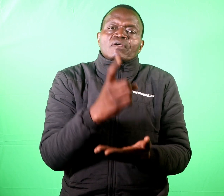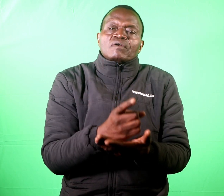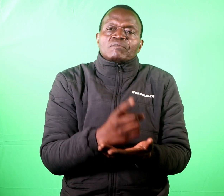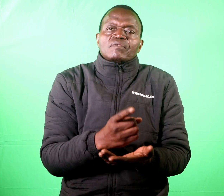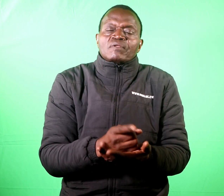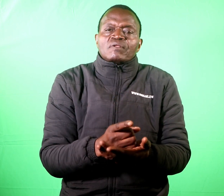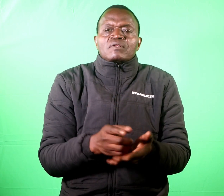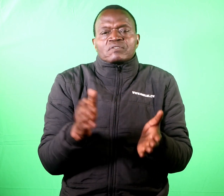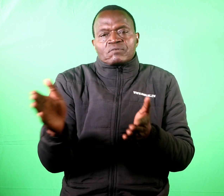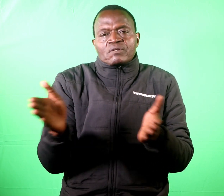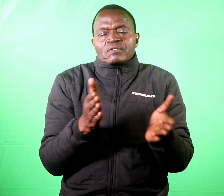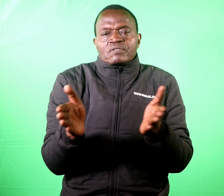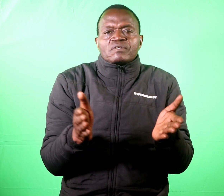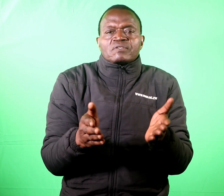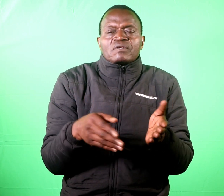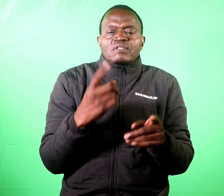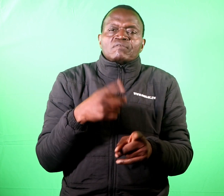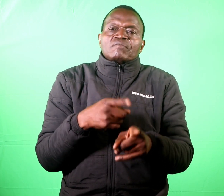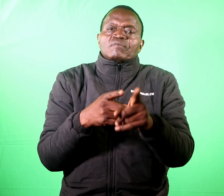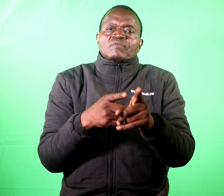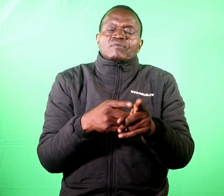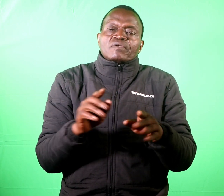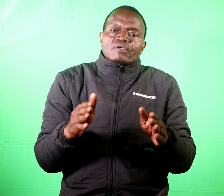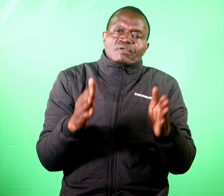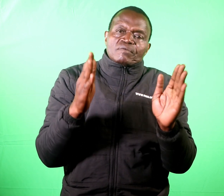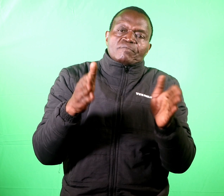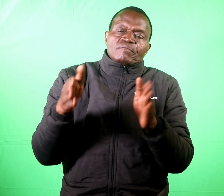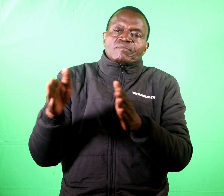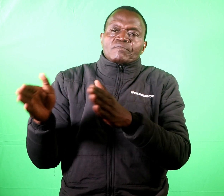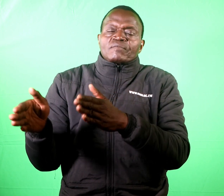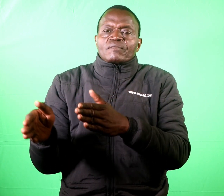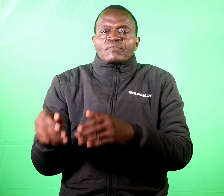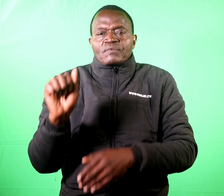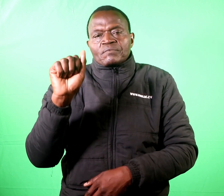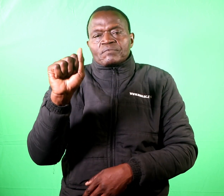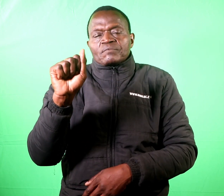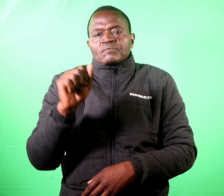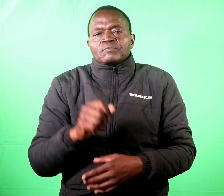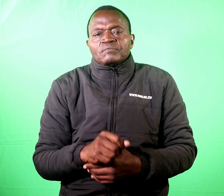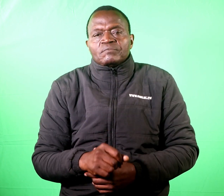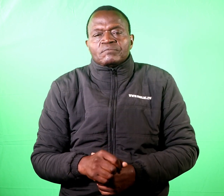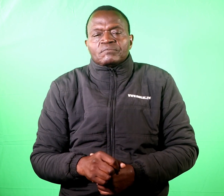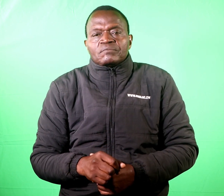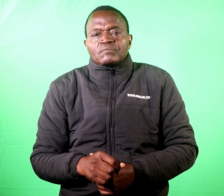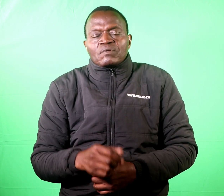measures and strategies in the following areas. A. Access to